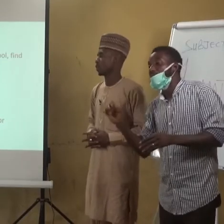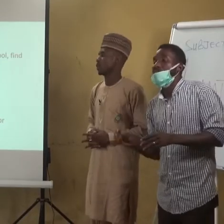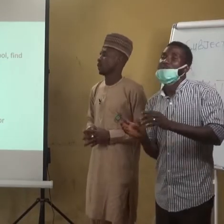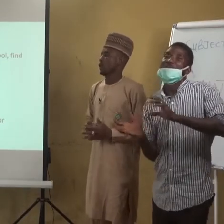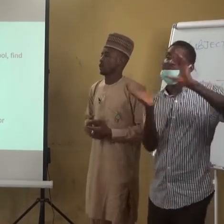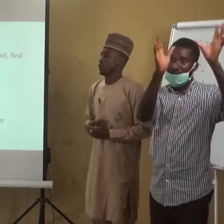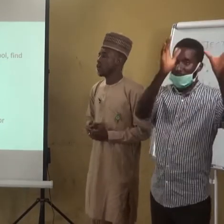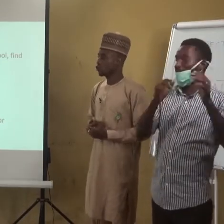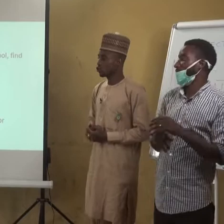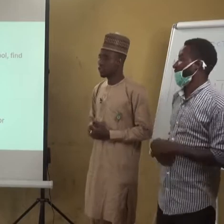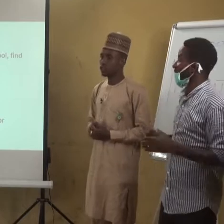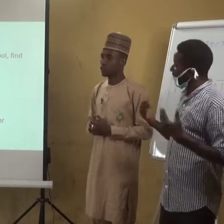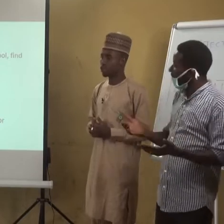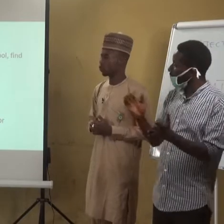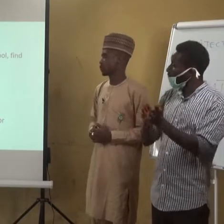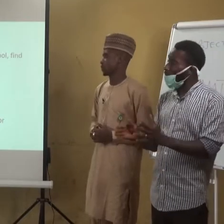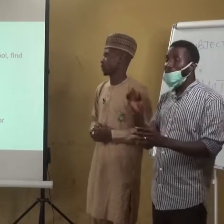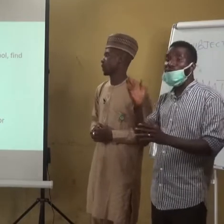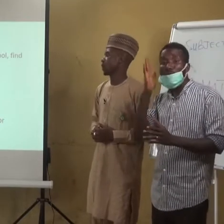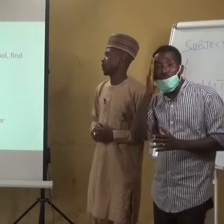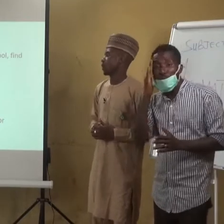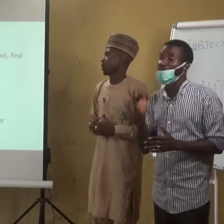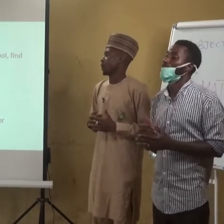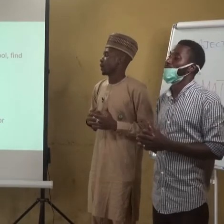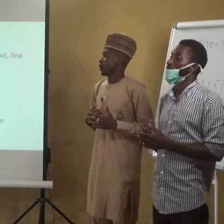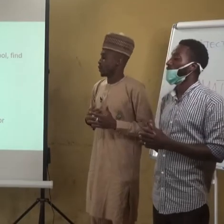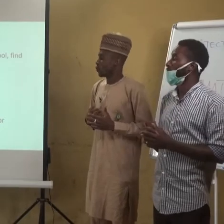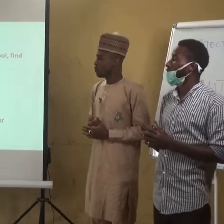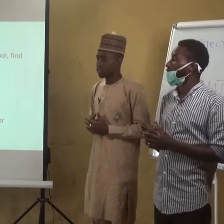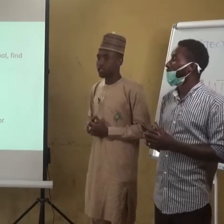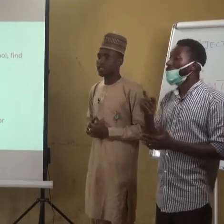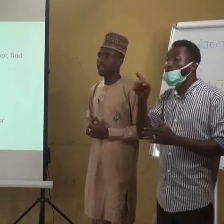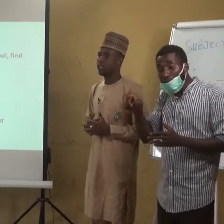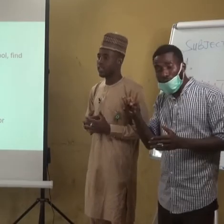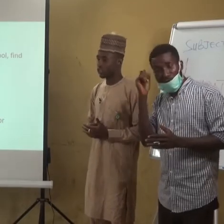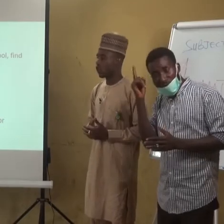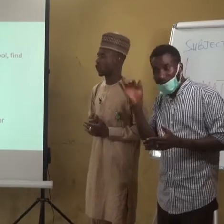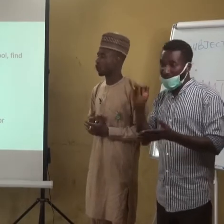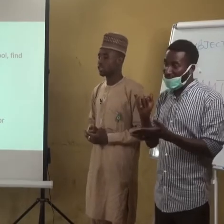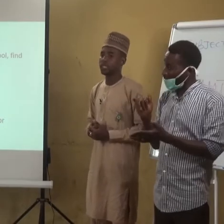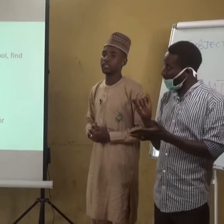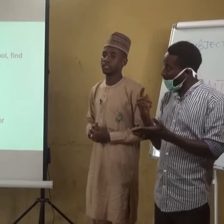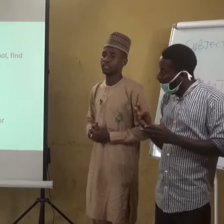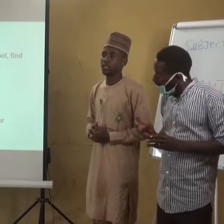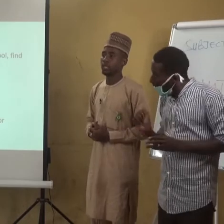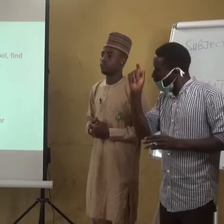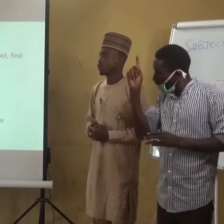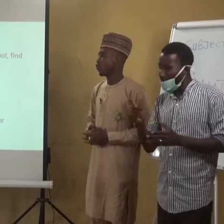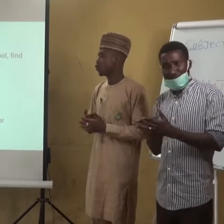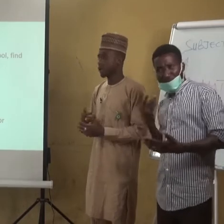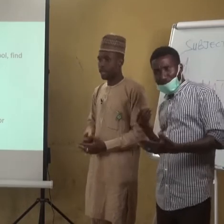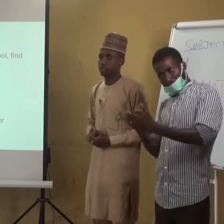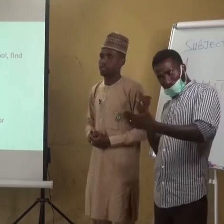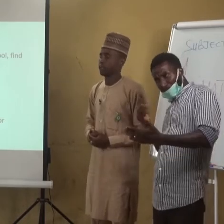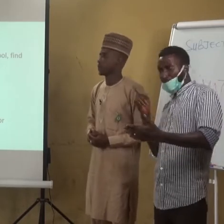basketball? Now students should take note. You must understand the nature of a question